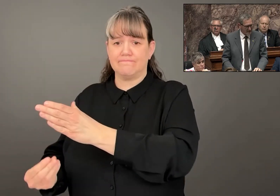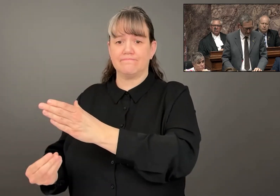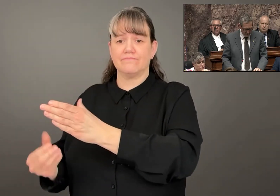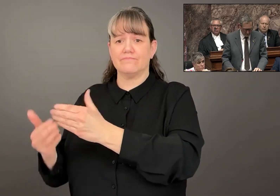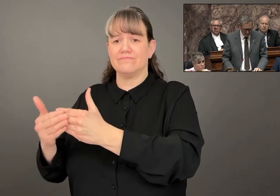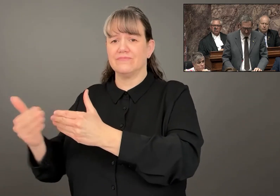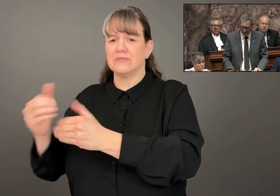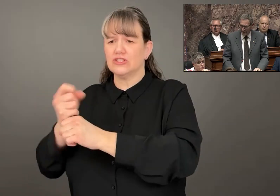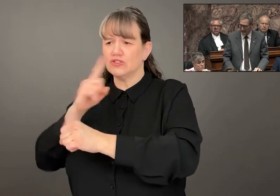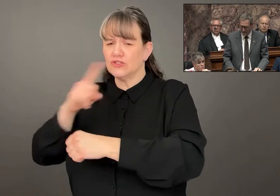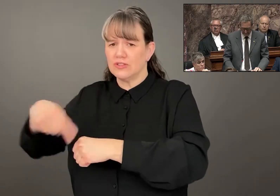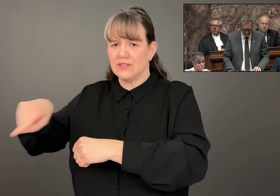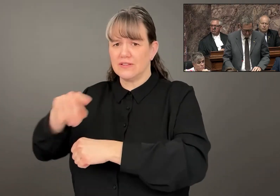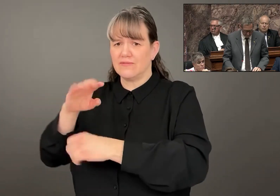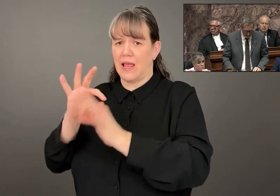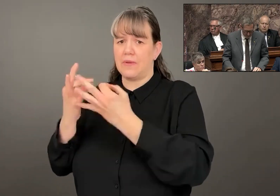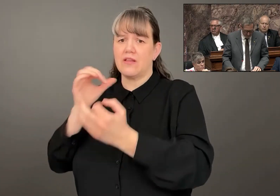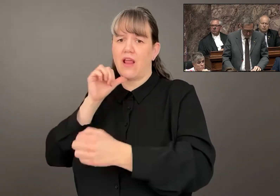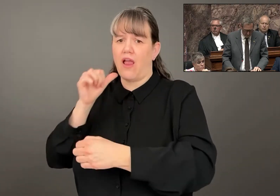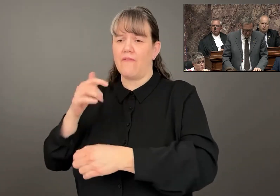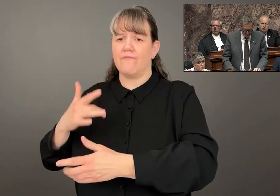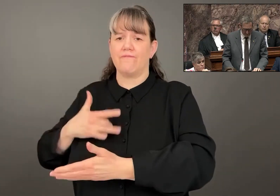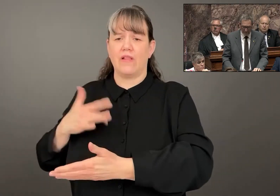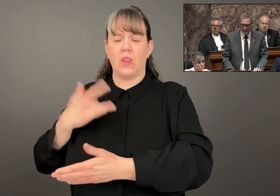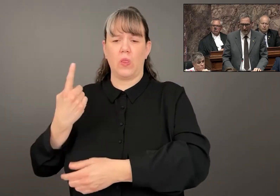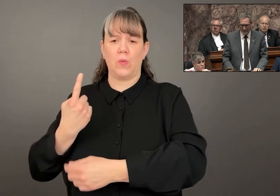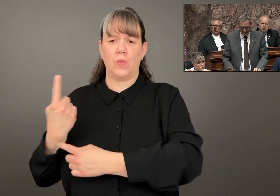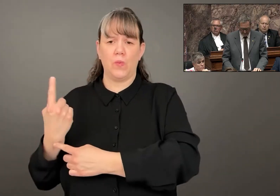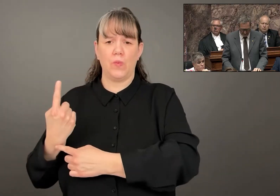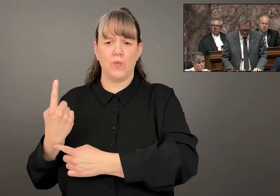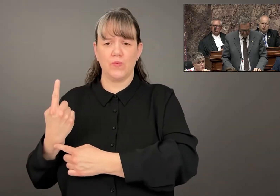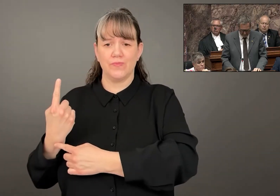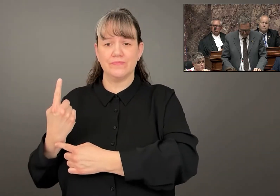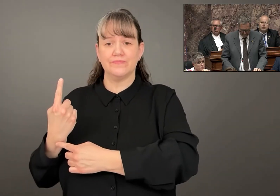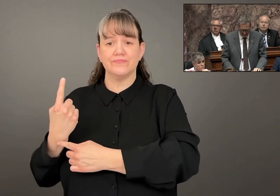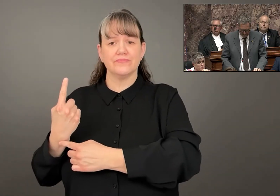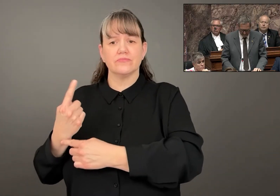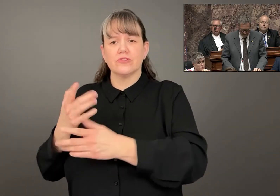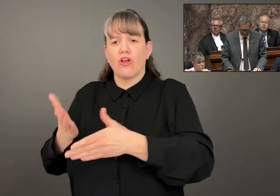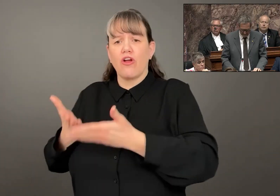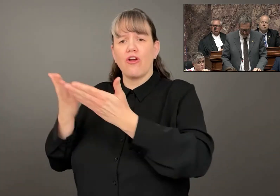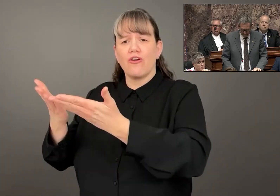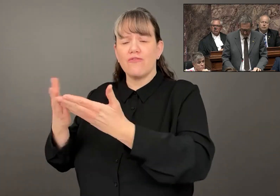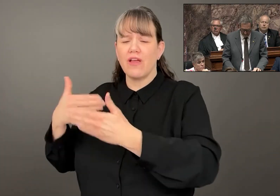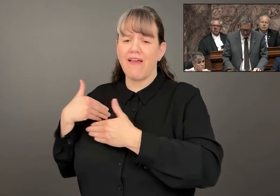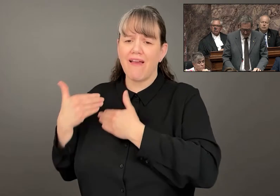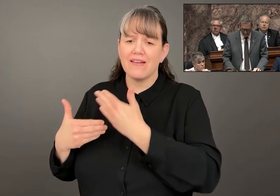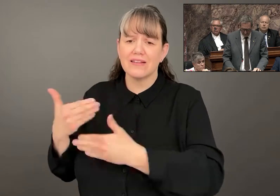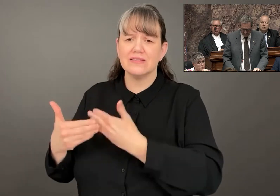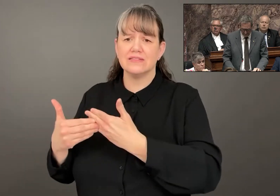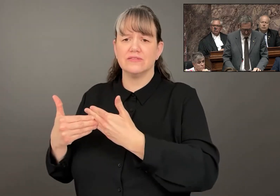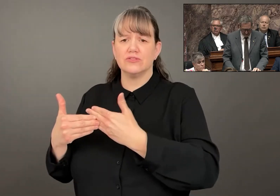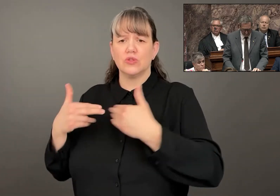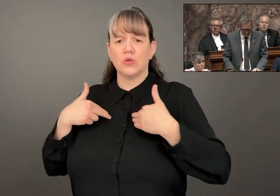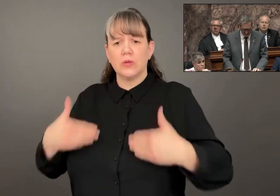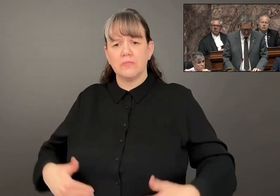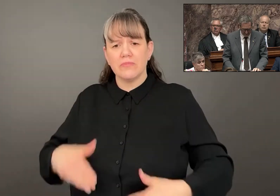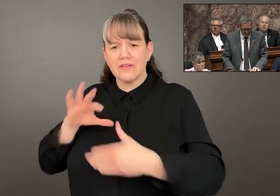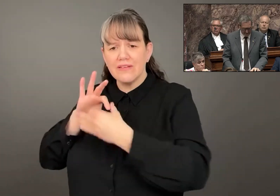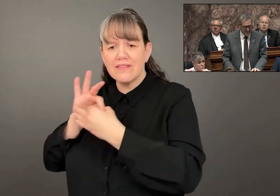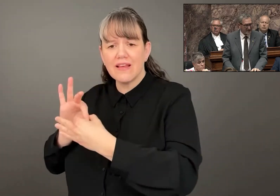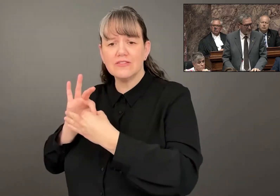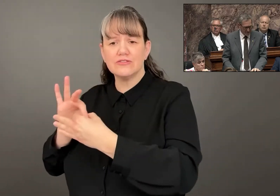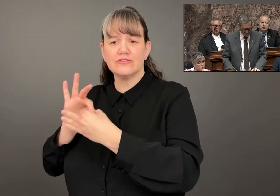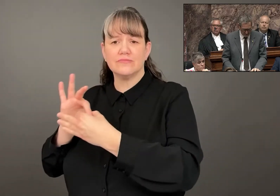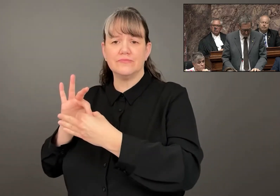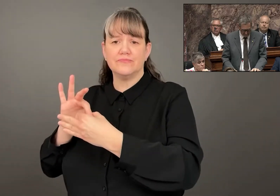kindness and human connection. One of their most profound initiatives is Camp Skylark, a bereavement camp for children